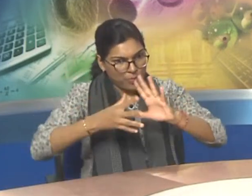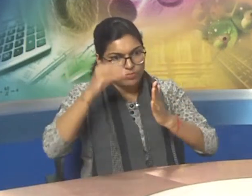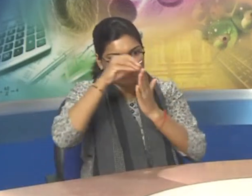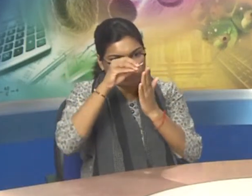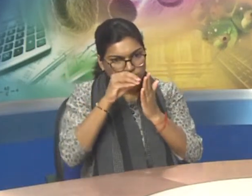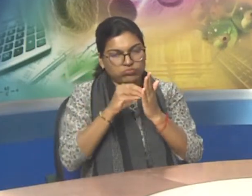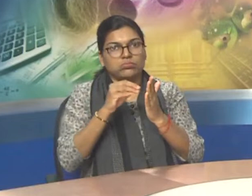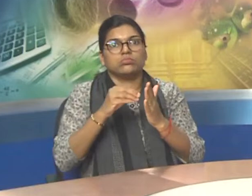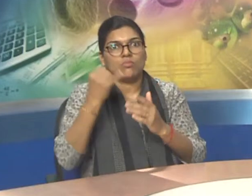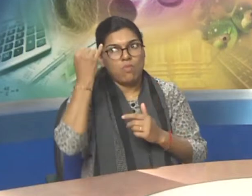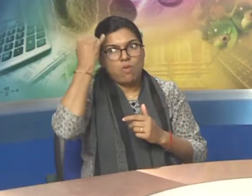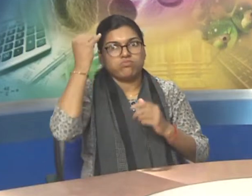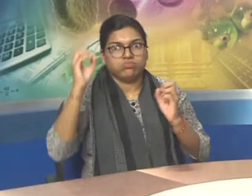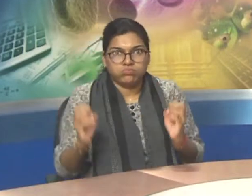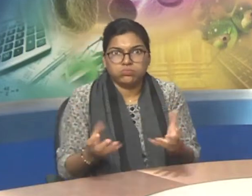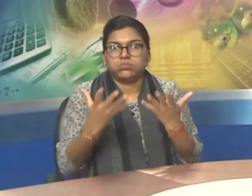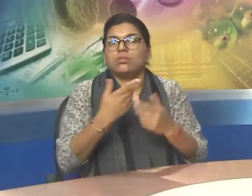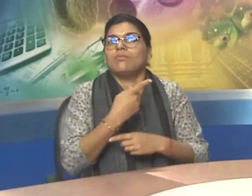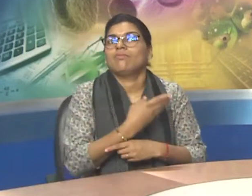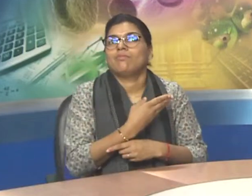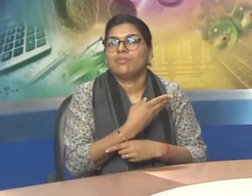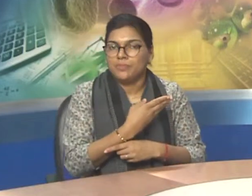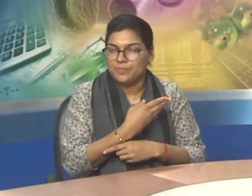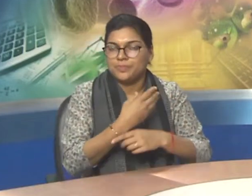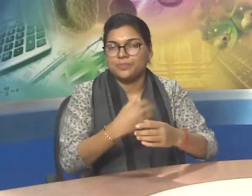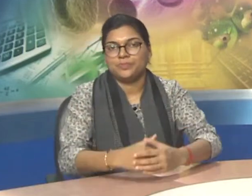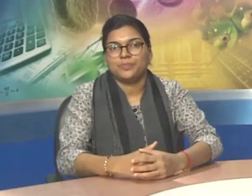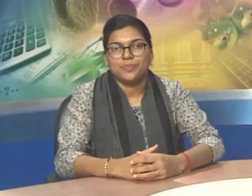the 5 laws of library science.